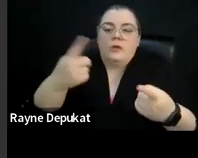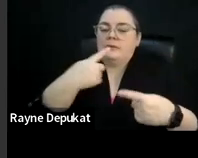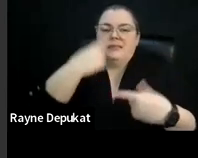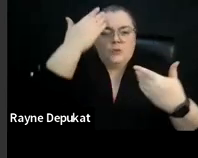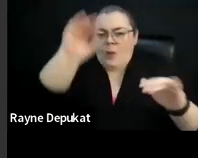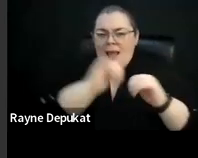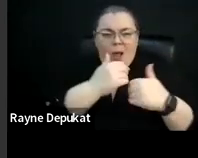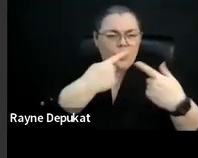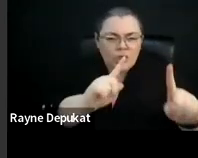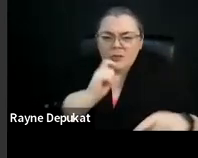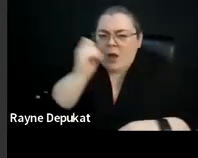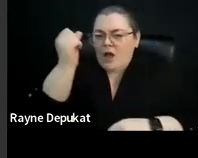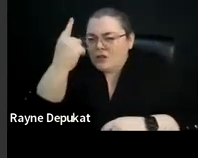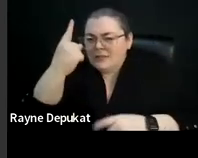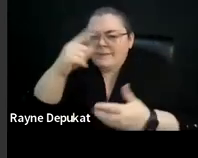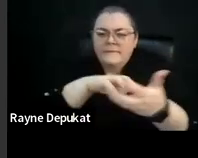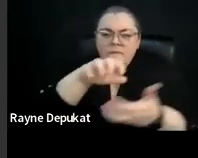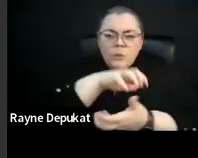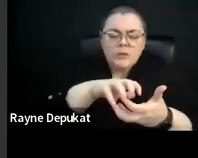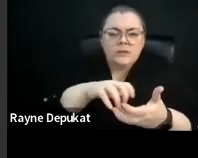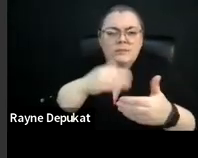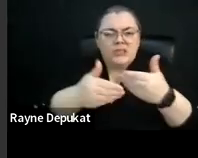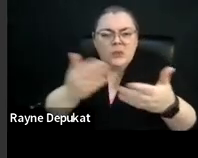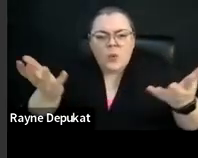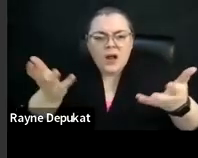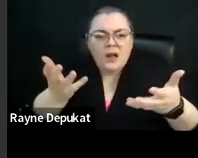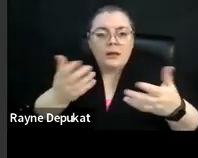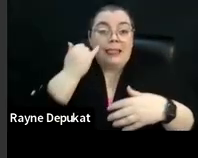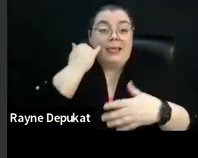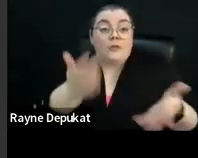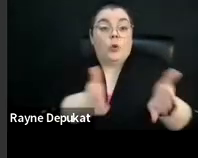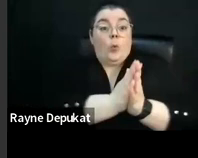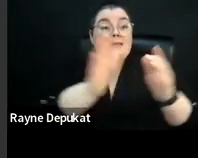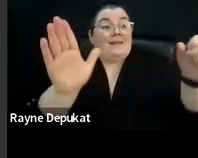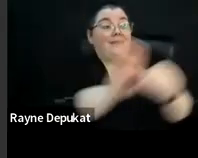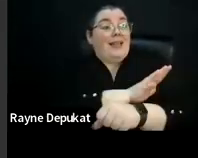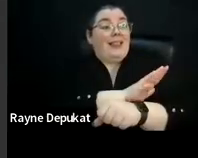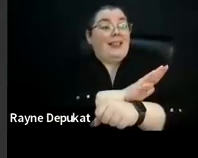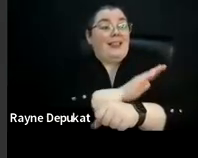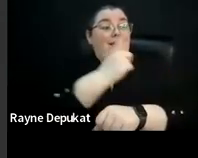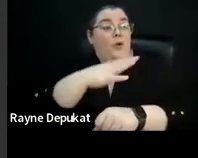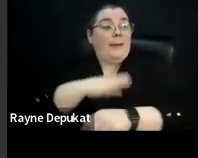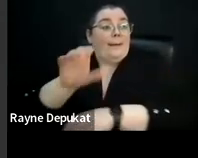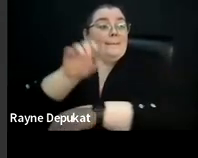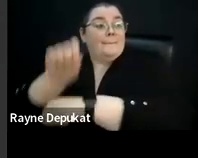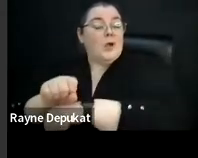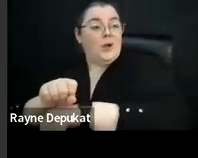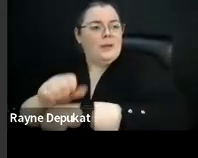system works and they don't understand it. They're confused. If the request is filled,